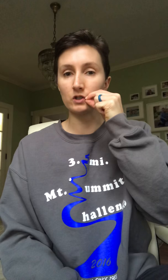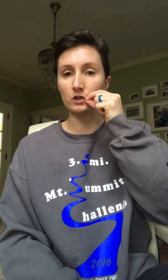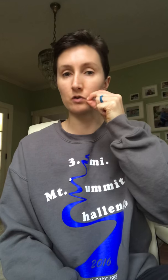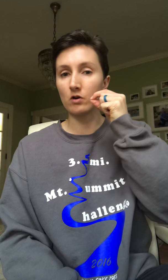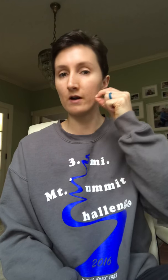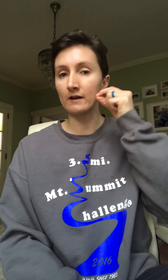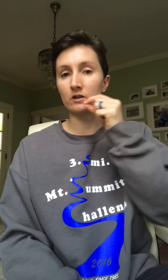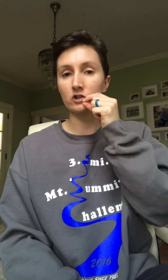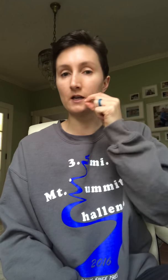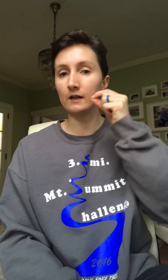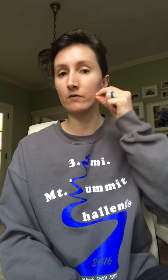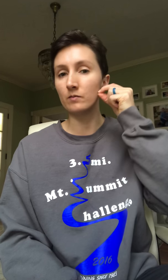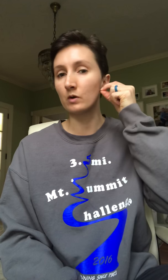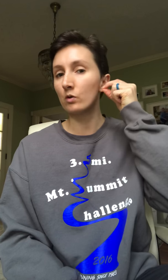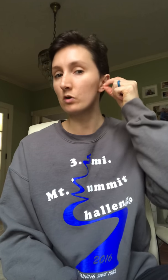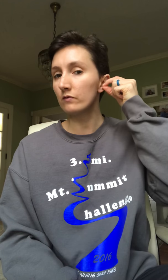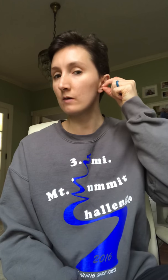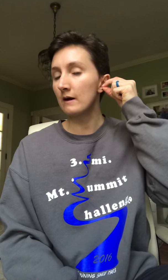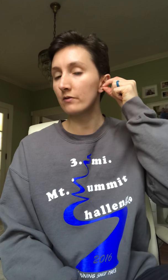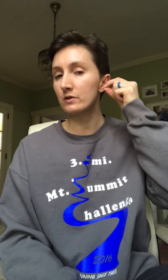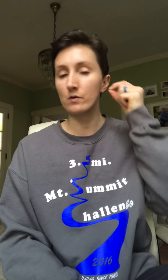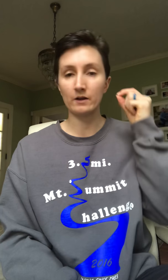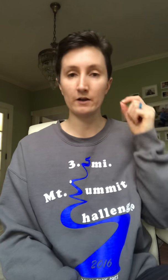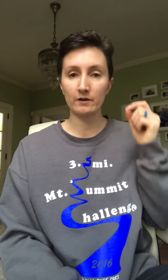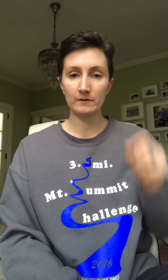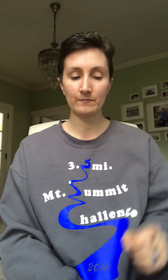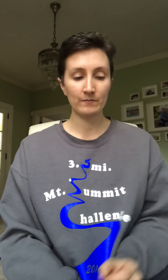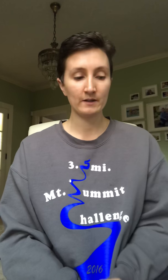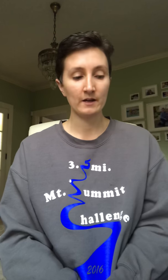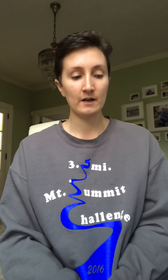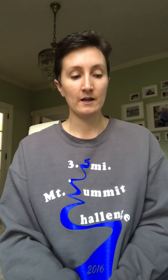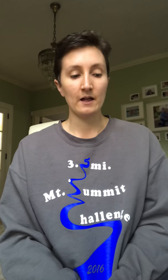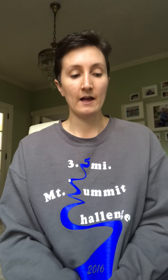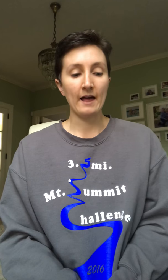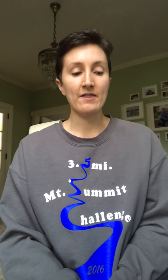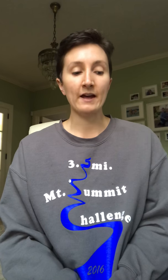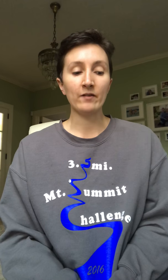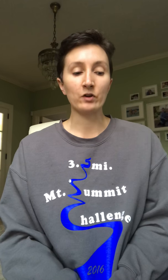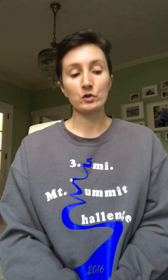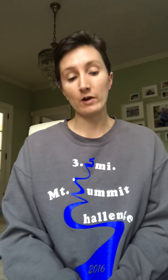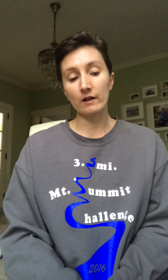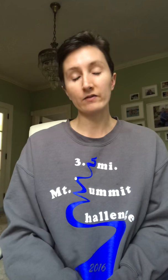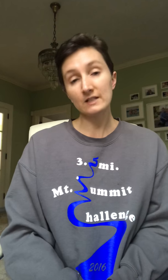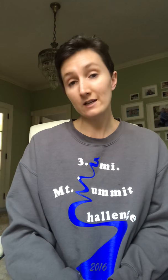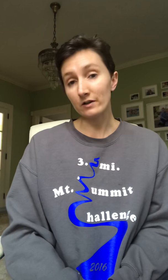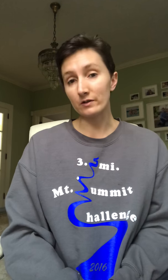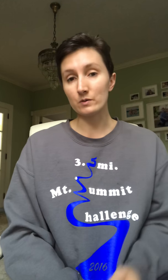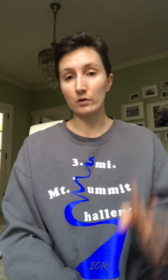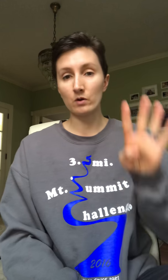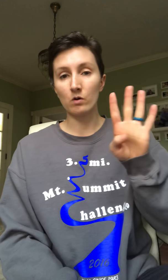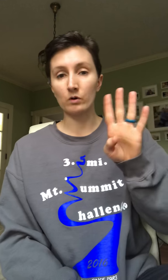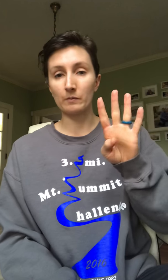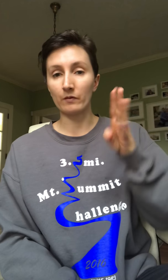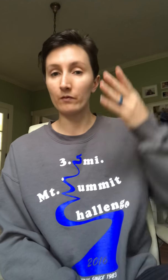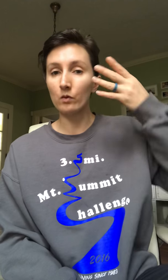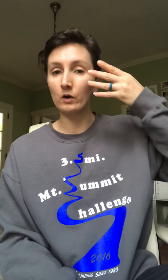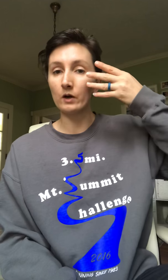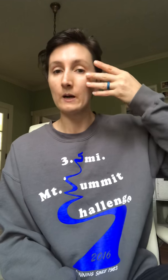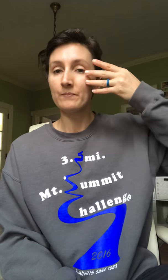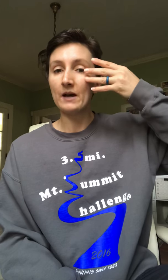just drawing the chain from the corner of our mouth to our ear. And then for Trail of Tears, we're going to hold up a 4 and